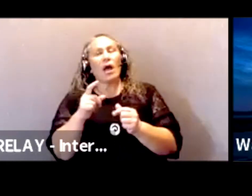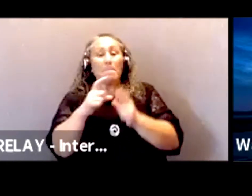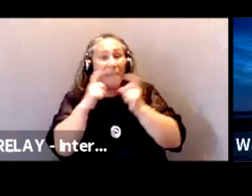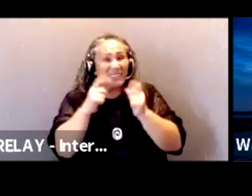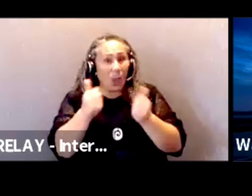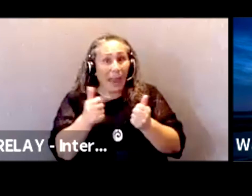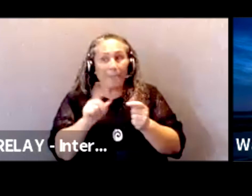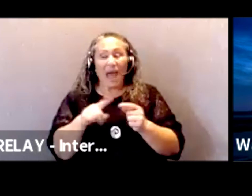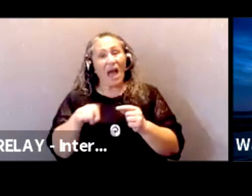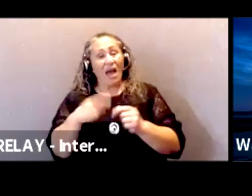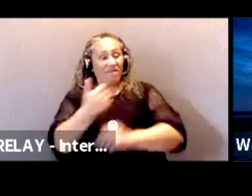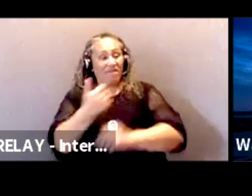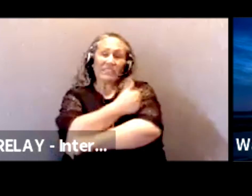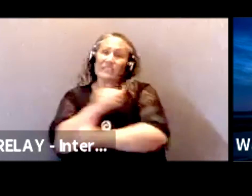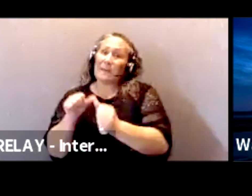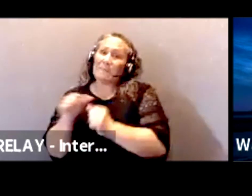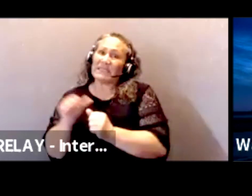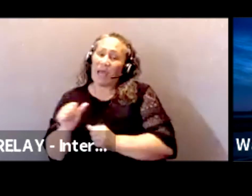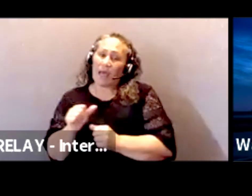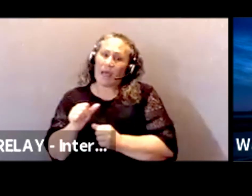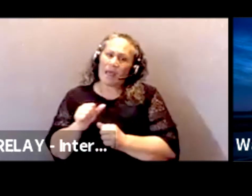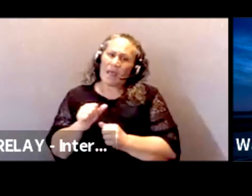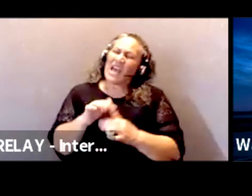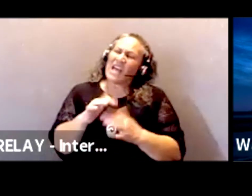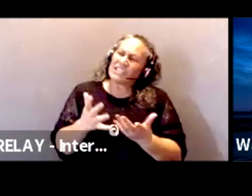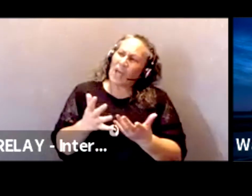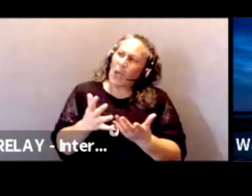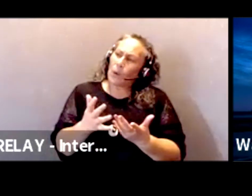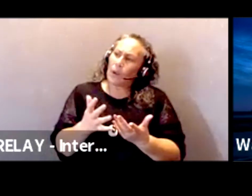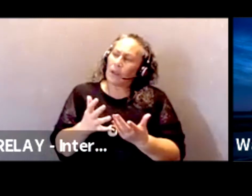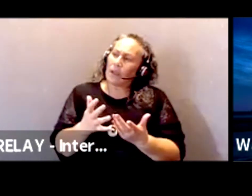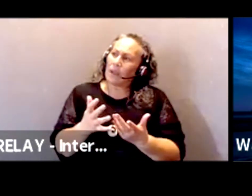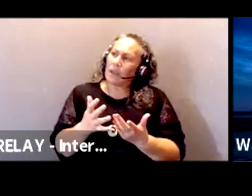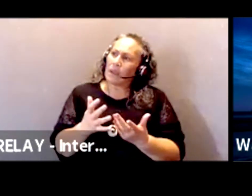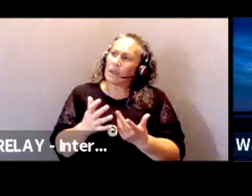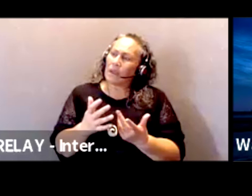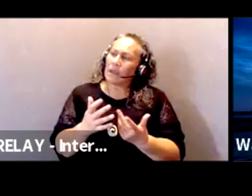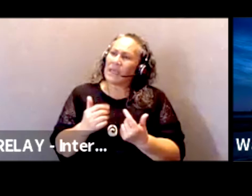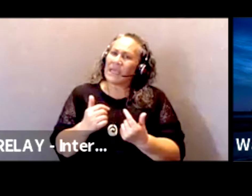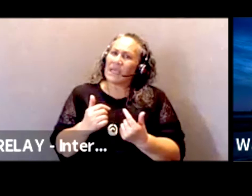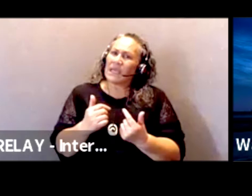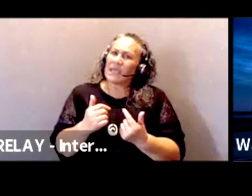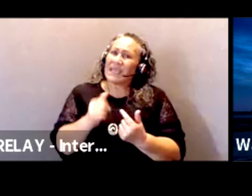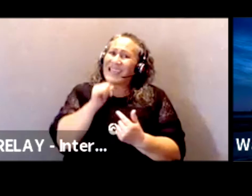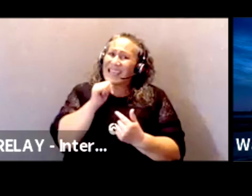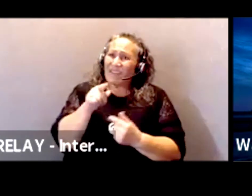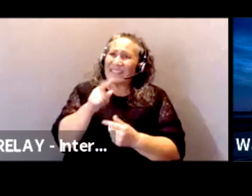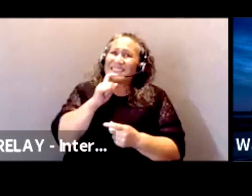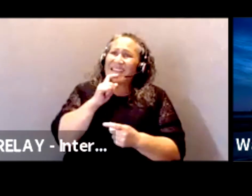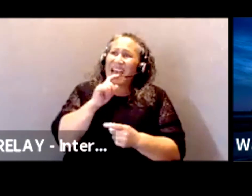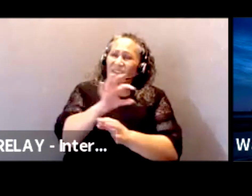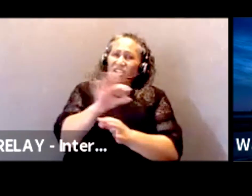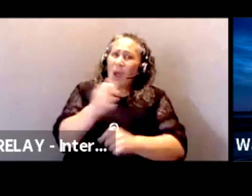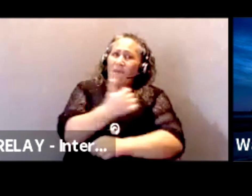So the interaction between myself and the non-vaccine person, was there any danger in